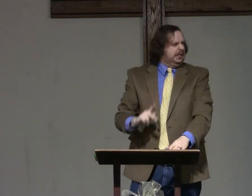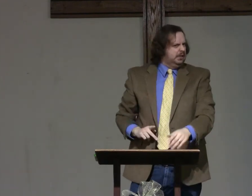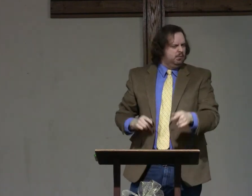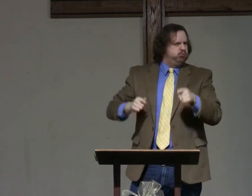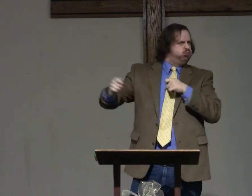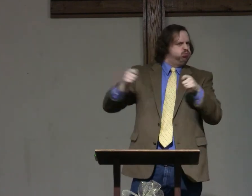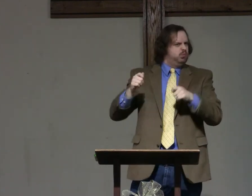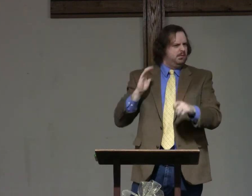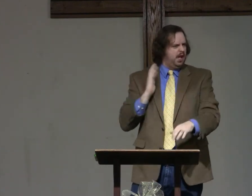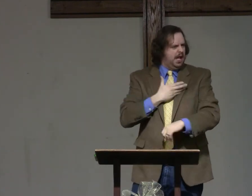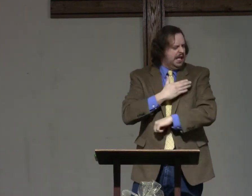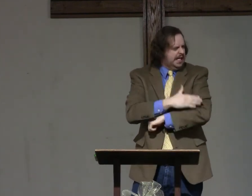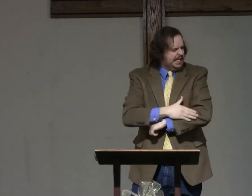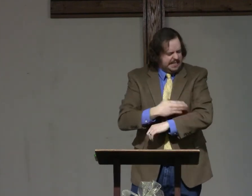year.